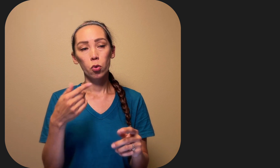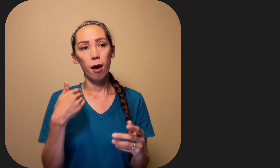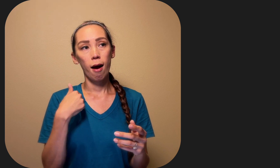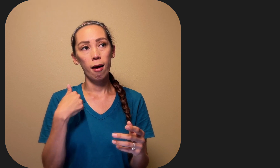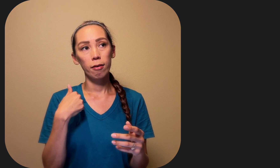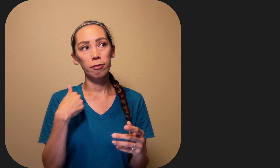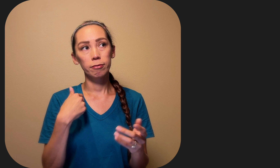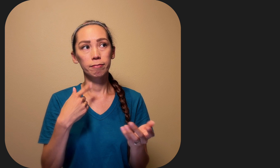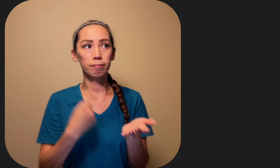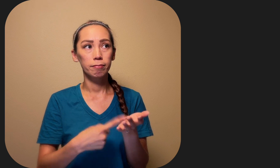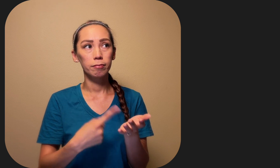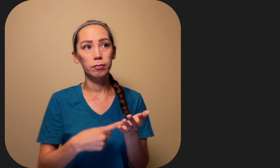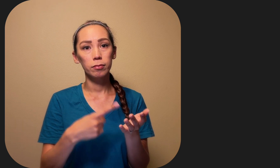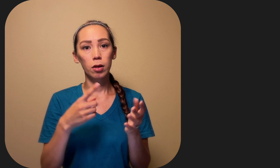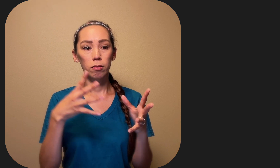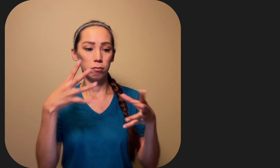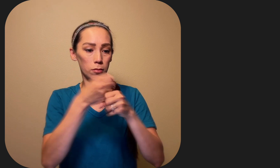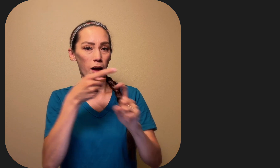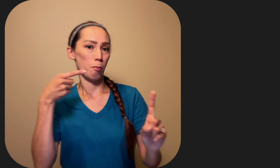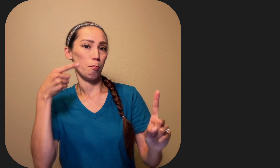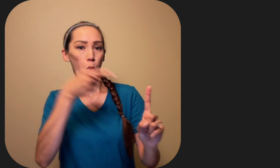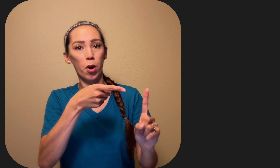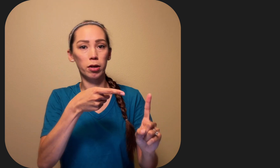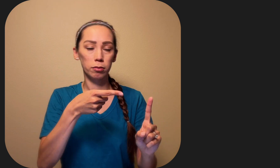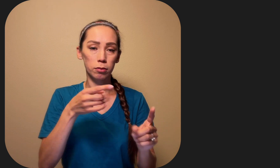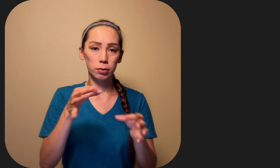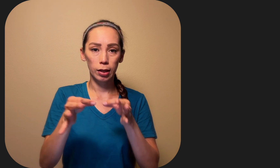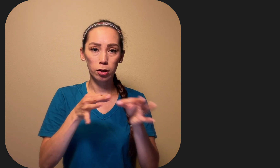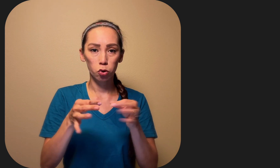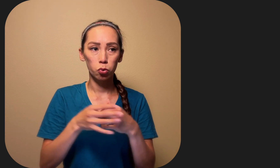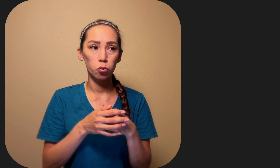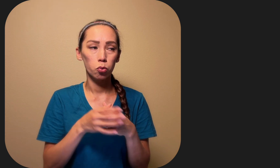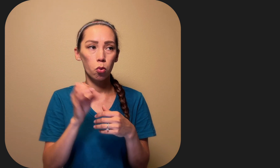you have a point to get to, or you have a